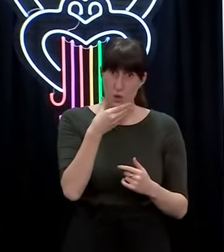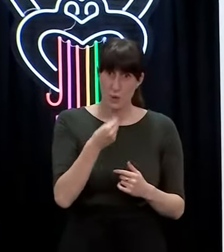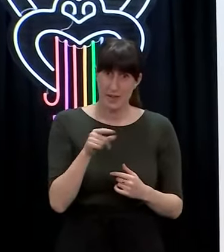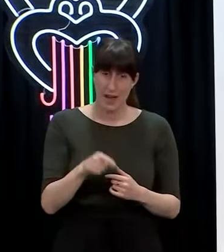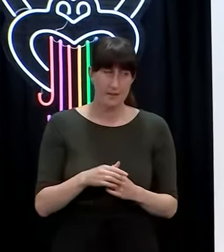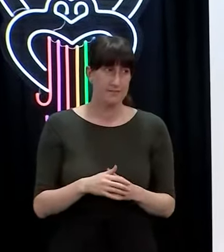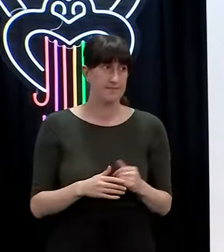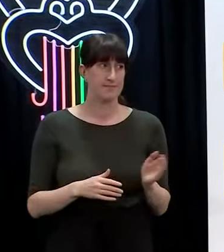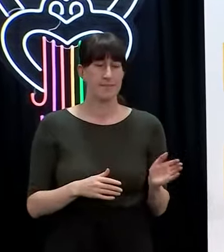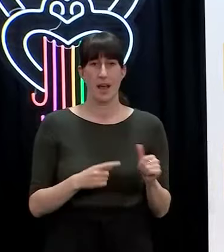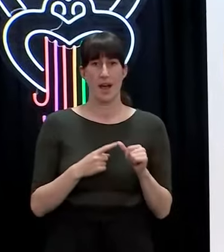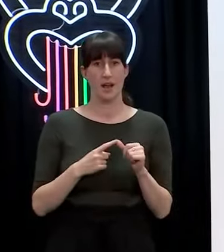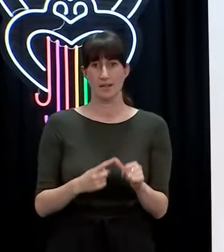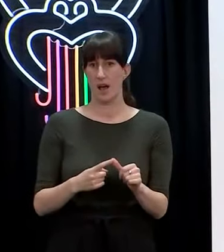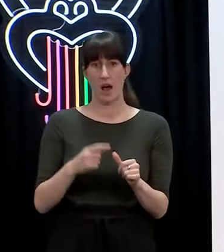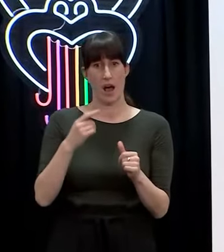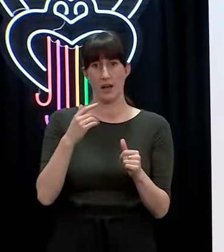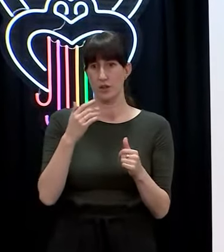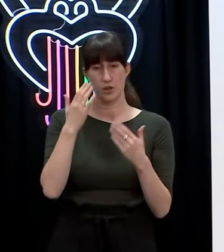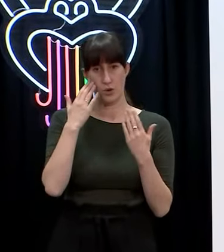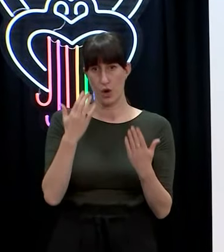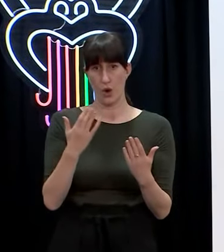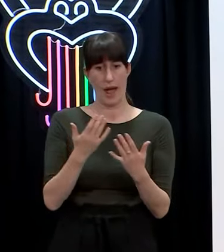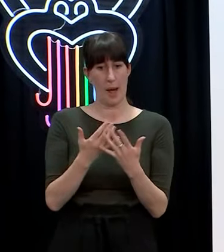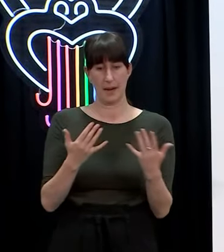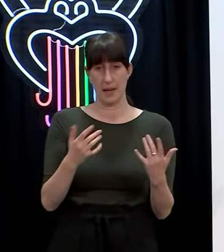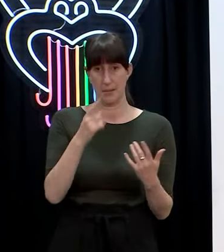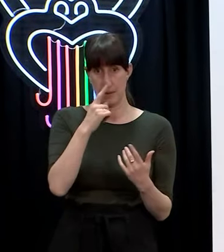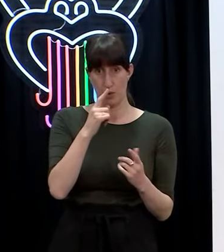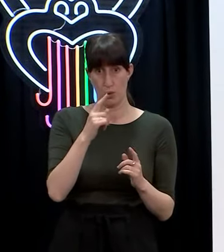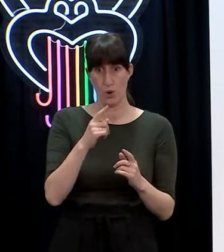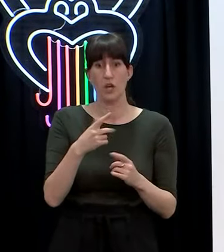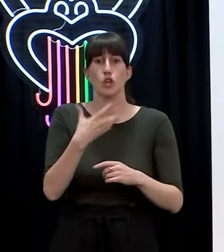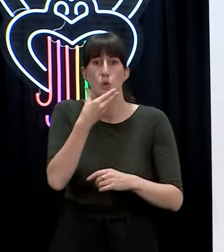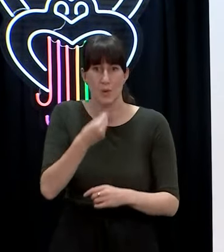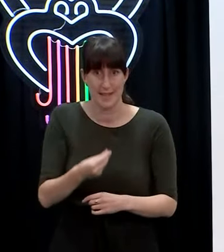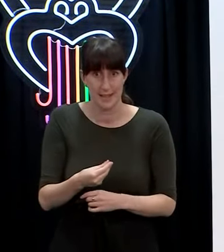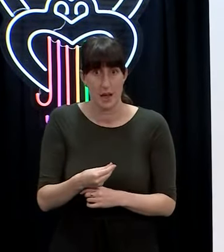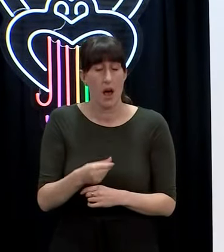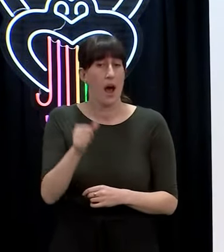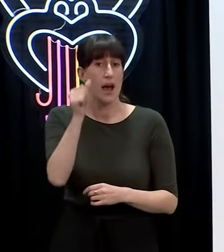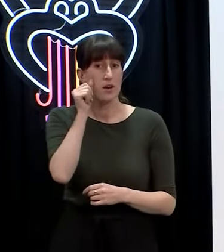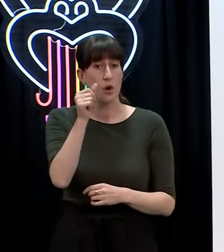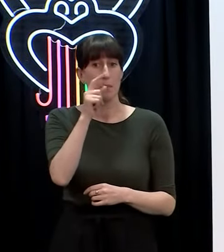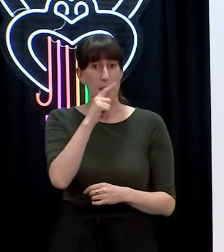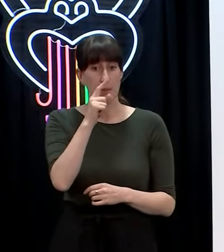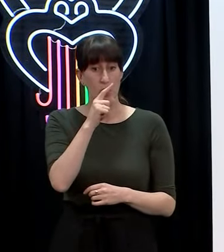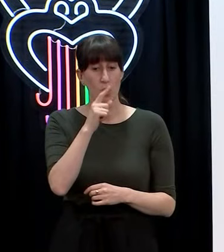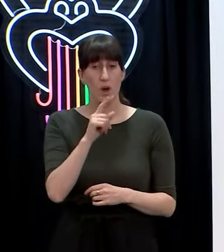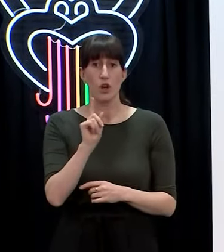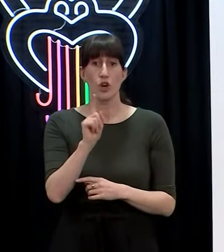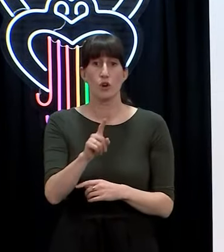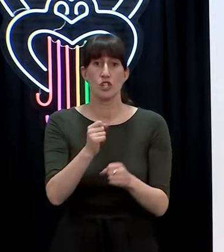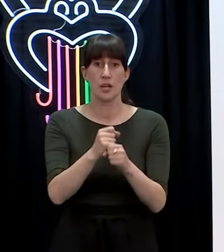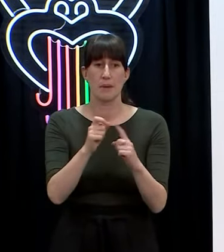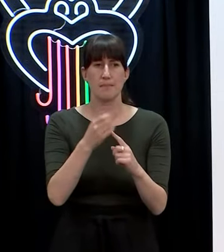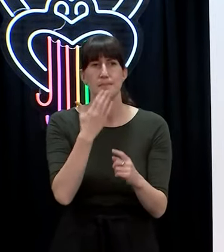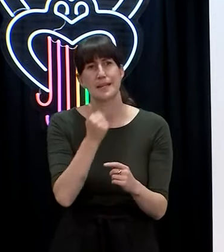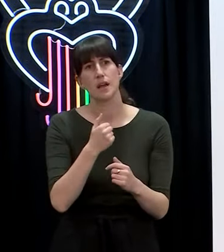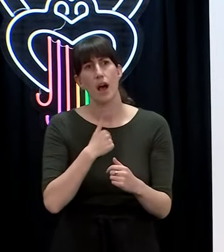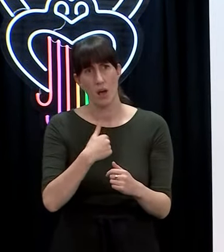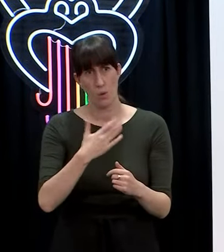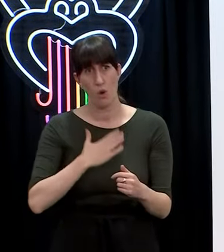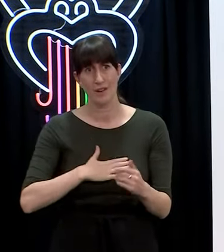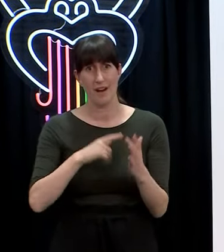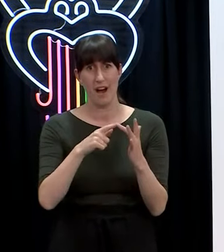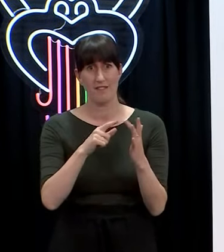know there have been people going and requesting it from their GP, and you would have seen Dr. Brian Betty from the College of GPs a couple of weeks ago